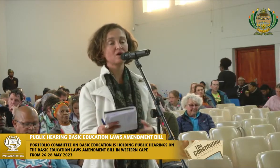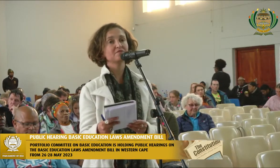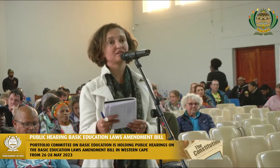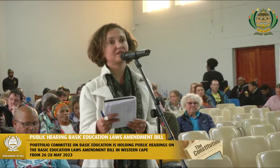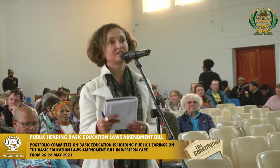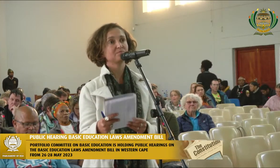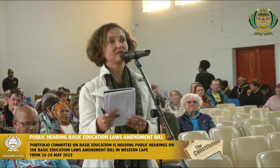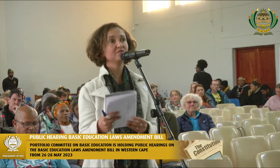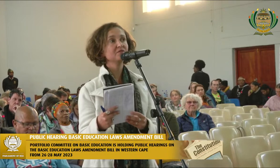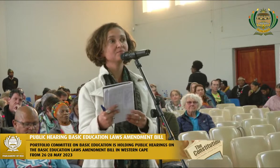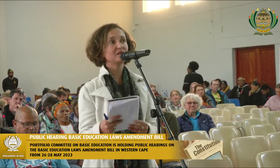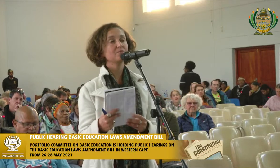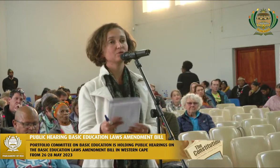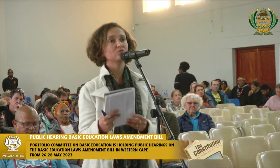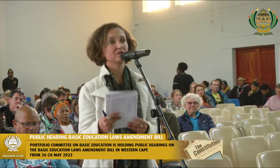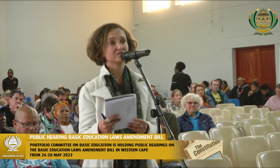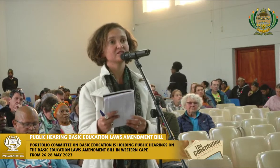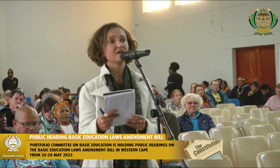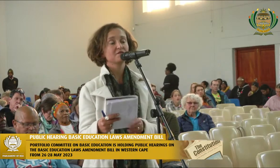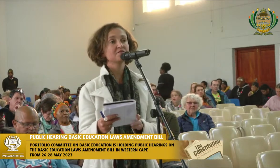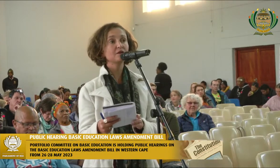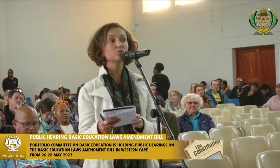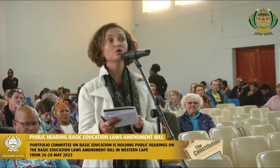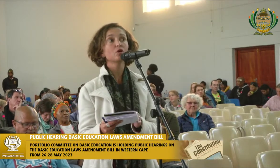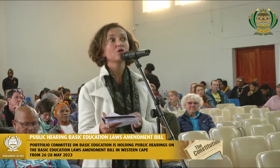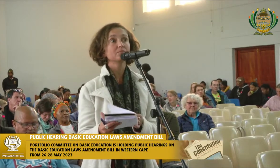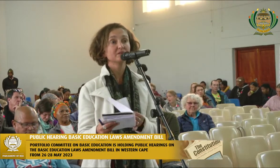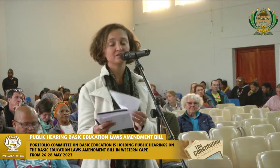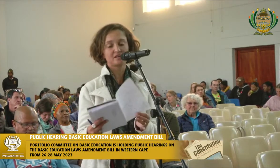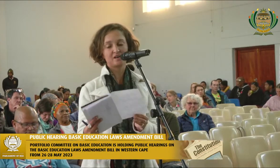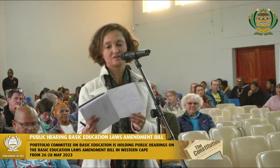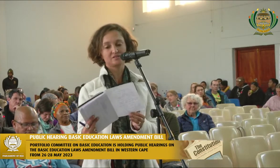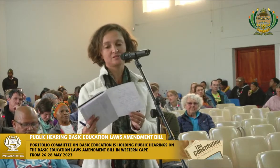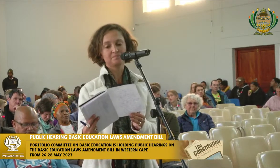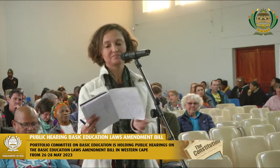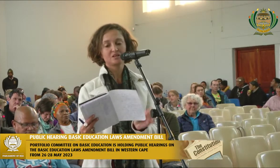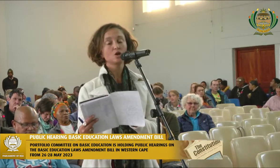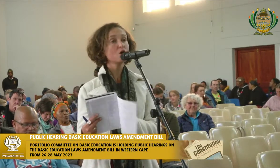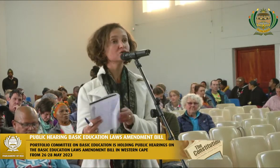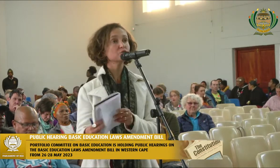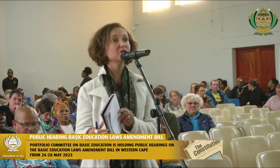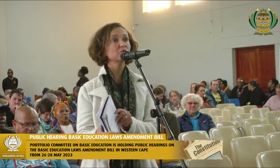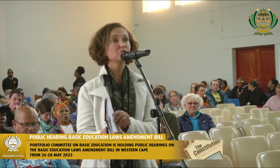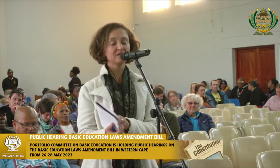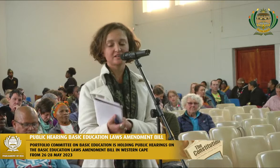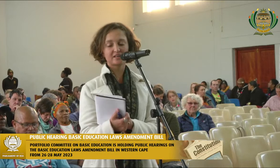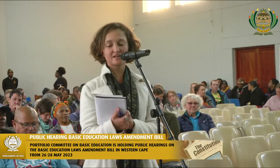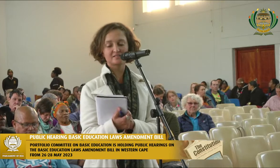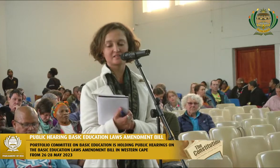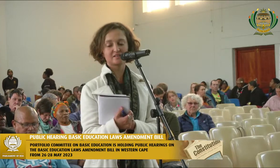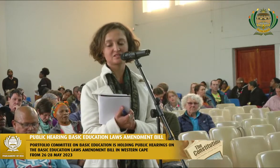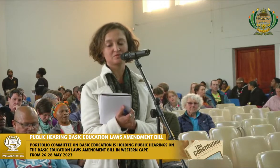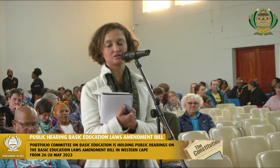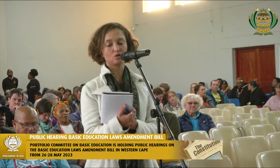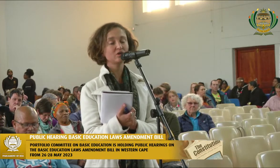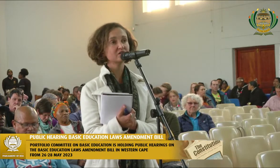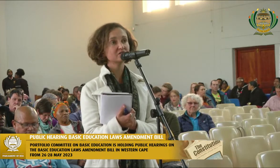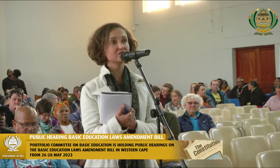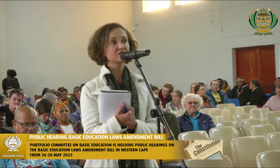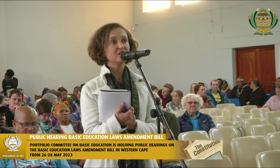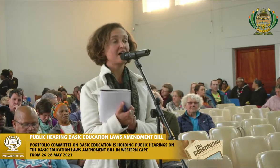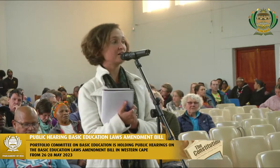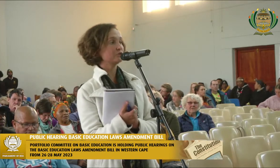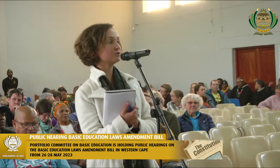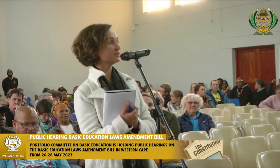Fortunately, we won that case, but if the Bella Bill wins, then that will no longer be the case. Last week, we won a case against Mr.